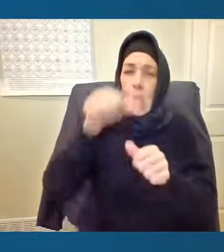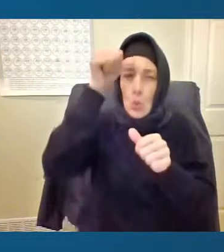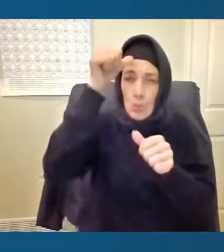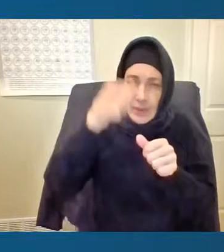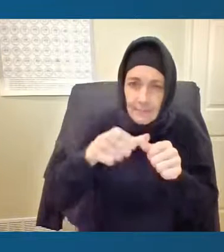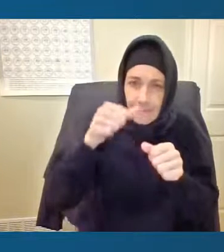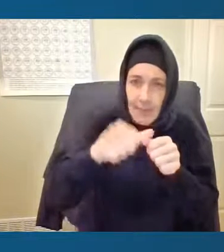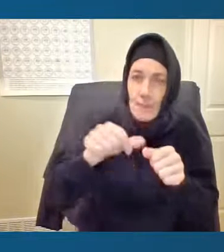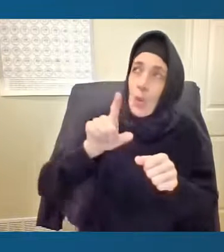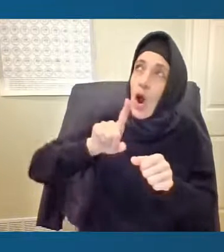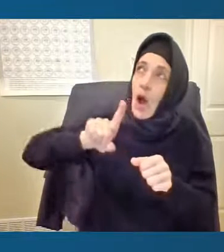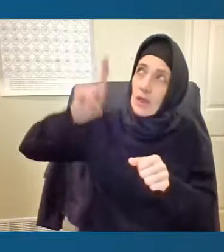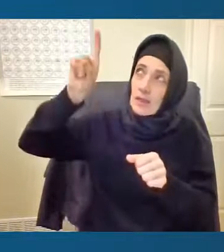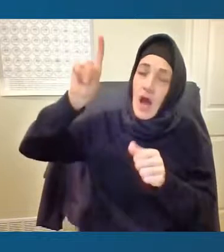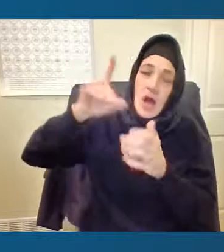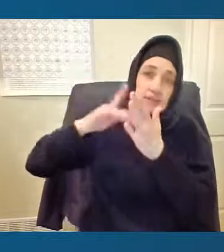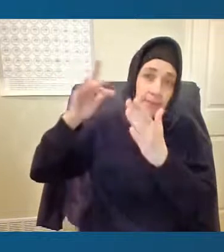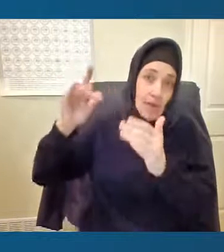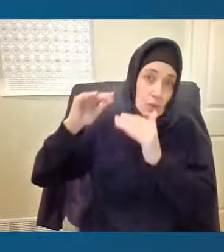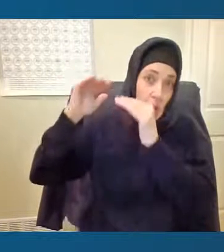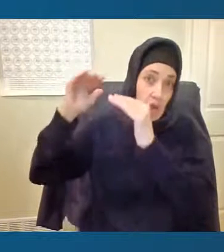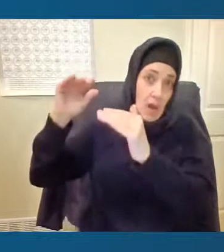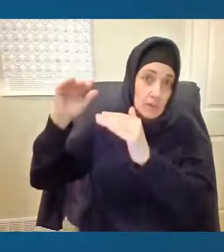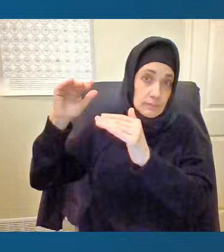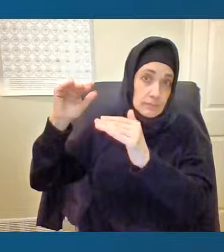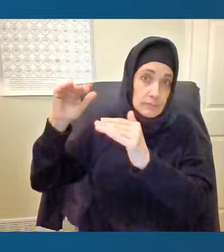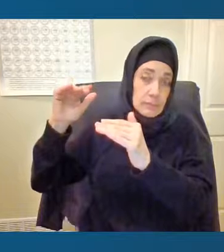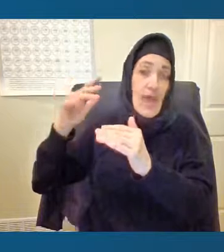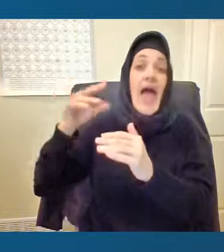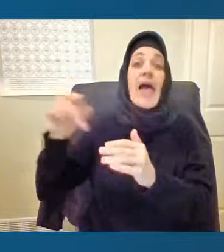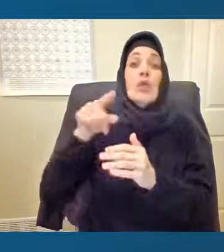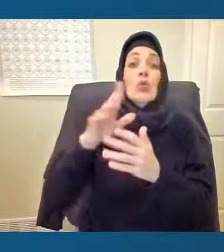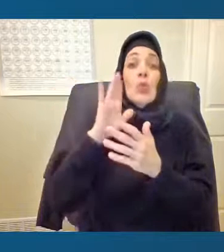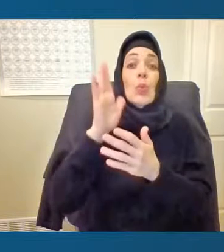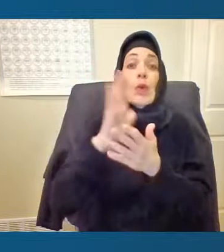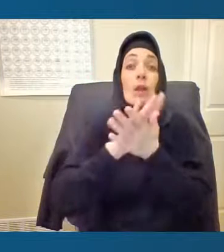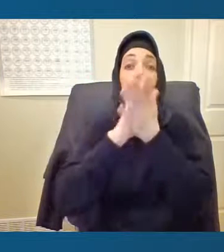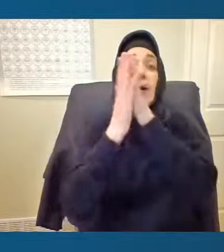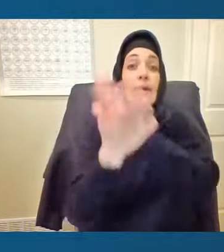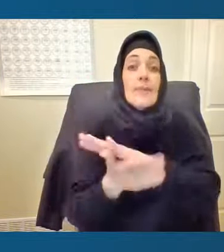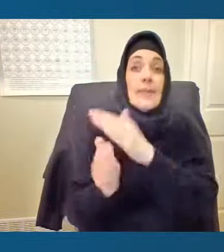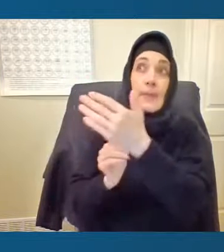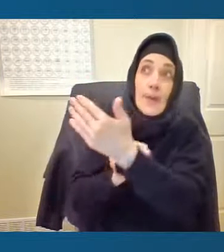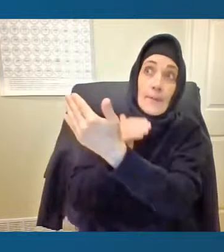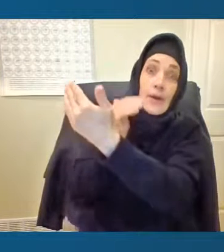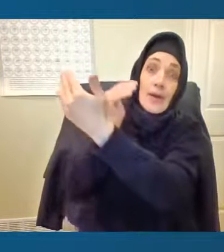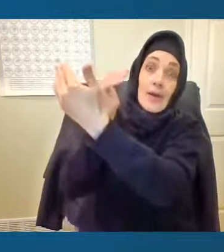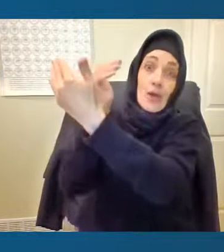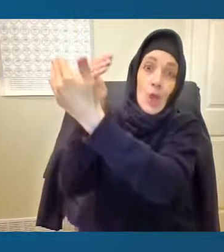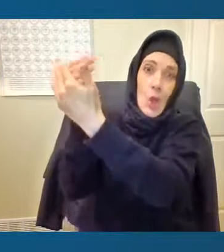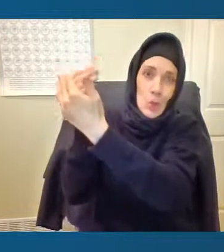ta'ala, tanal qurba, you will get closeness to Allah.